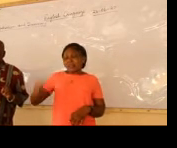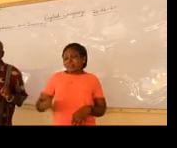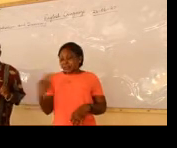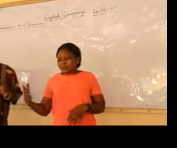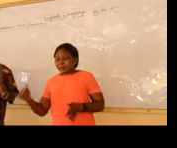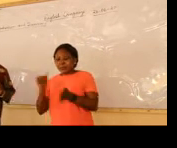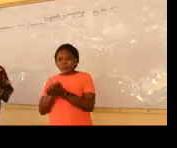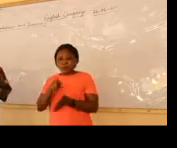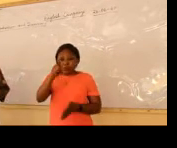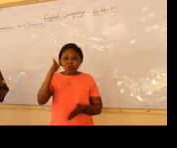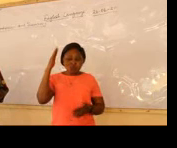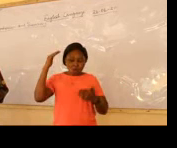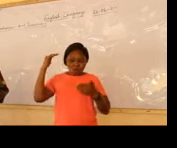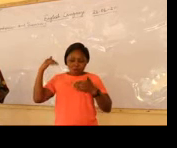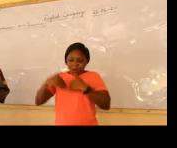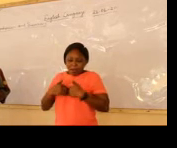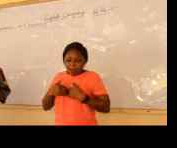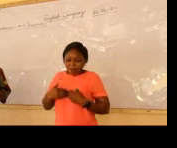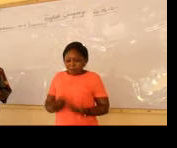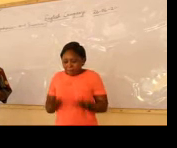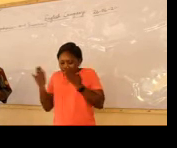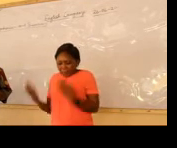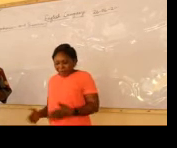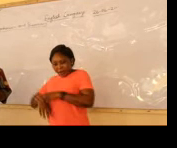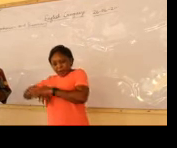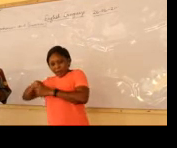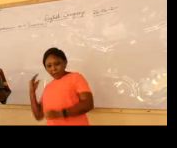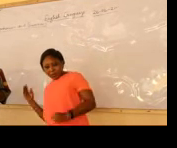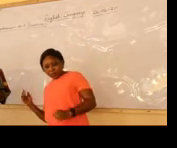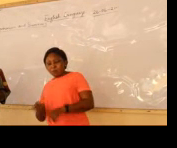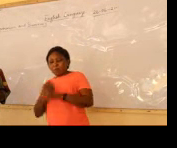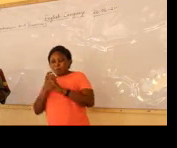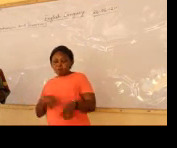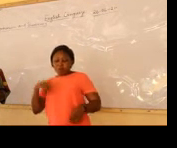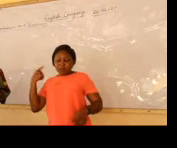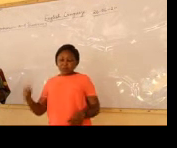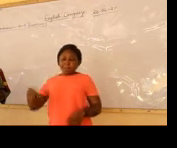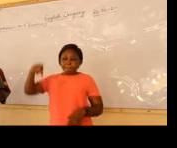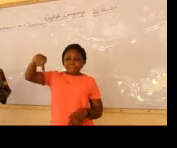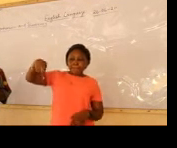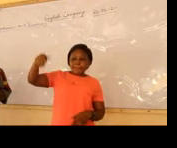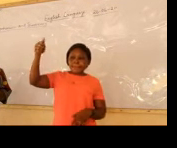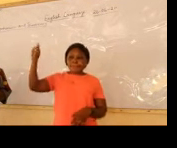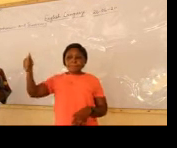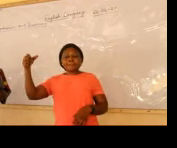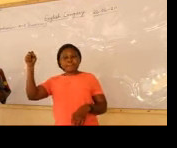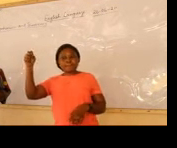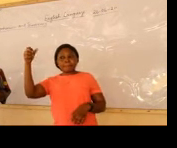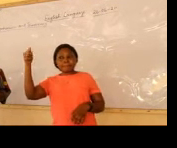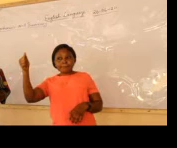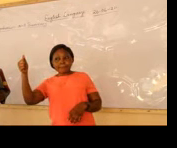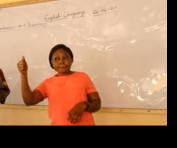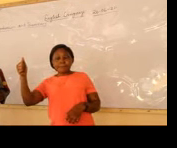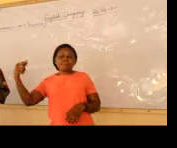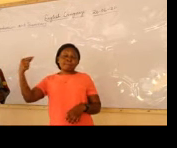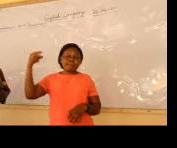extracted must be written in sentence.